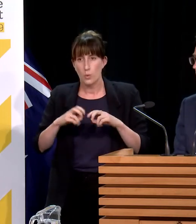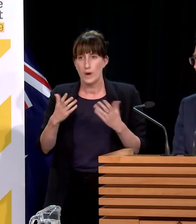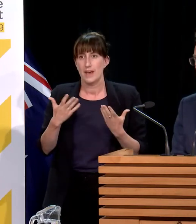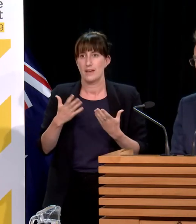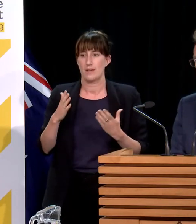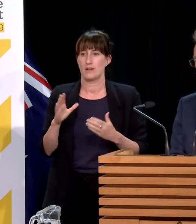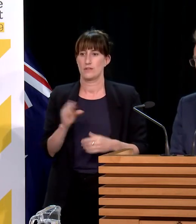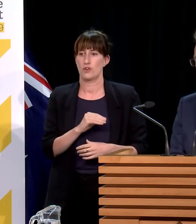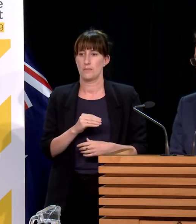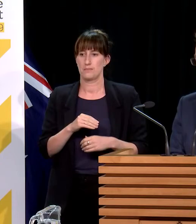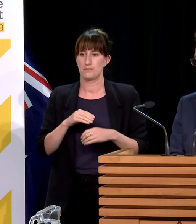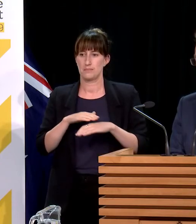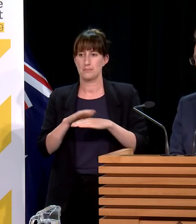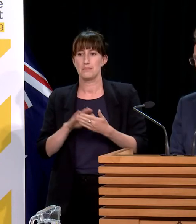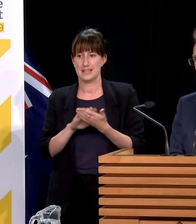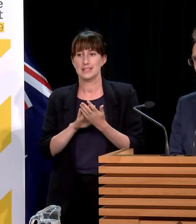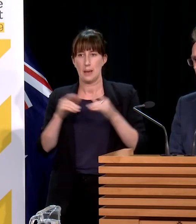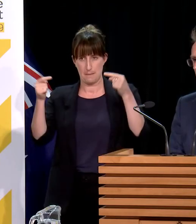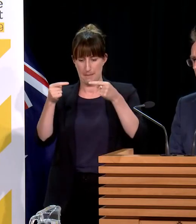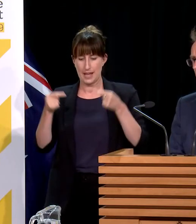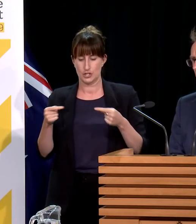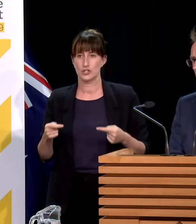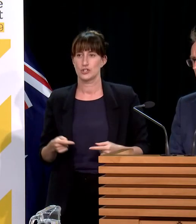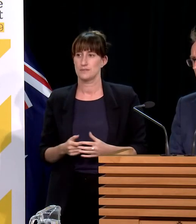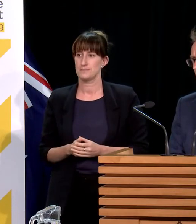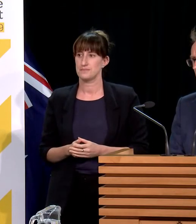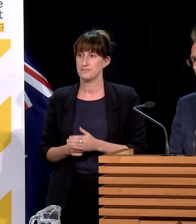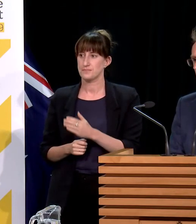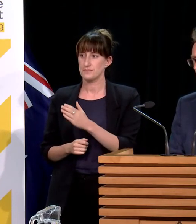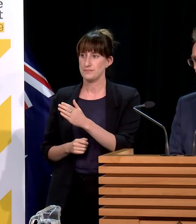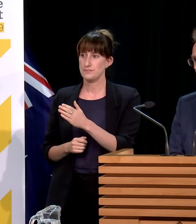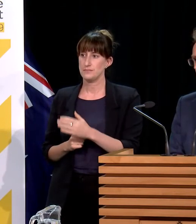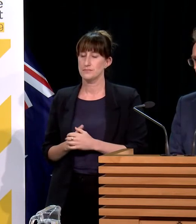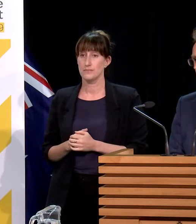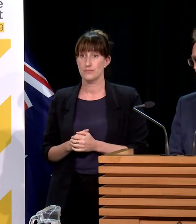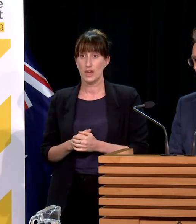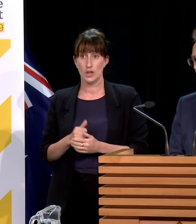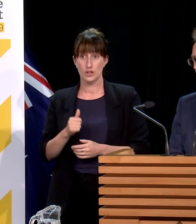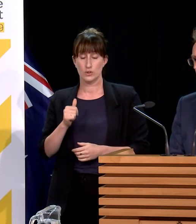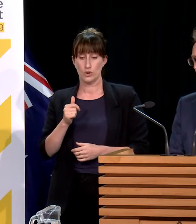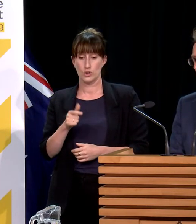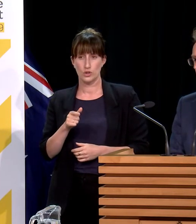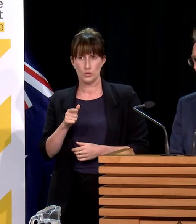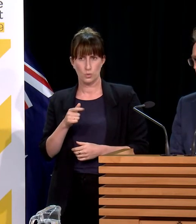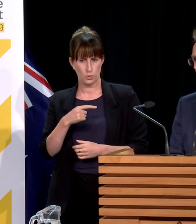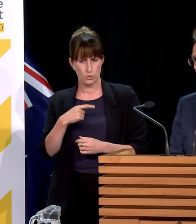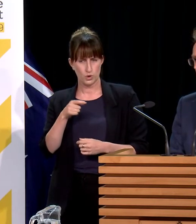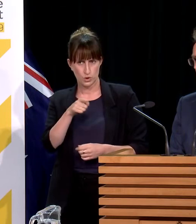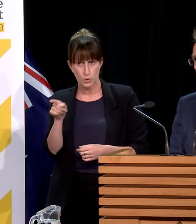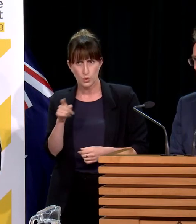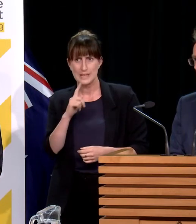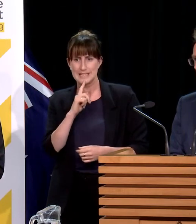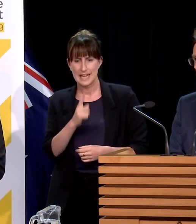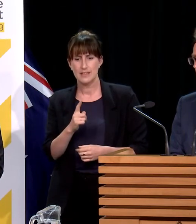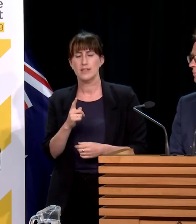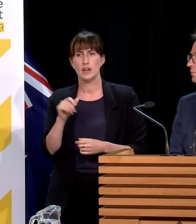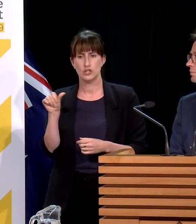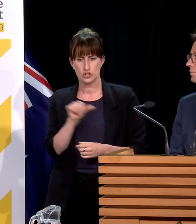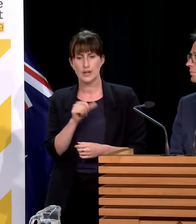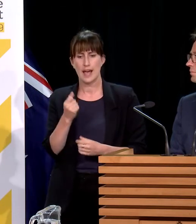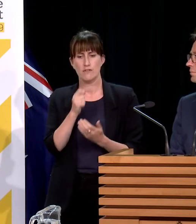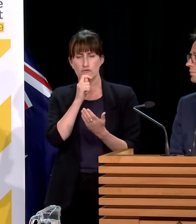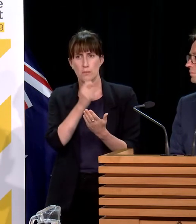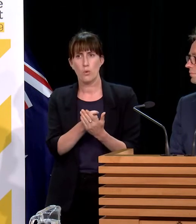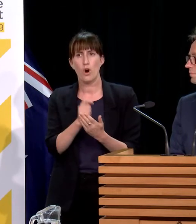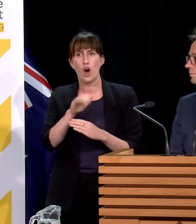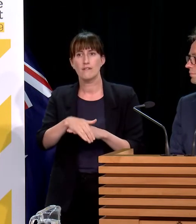there. The investigation into the Pullman Hotel was due to report back yesterday. Have you seen that report yet already? No, I haven't seen the